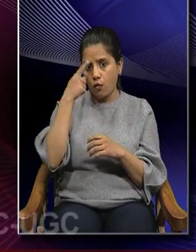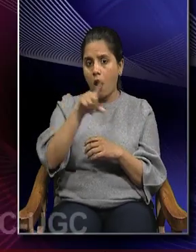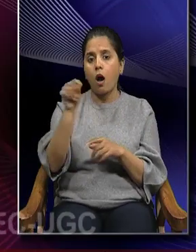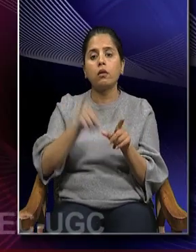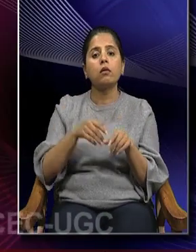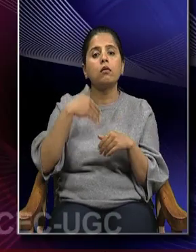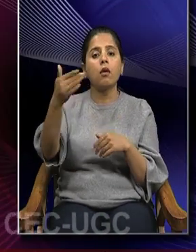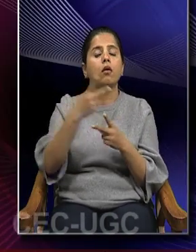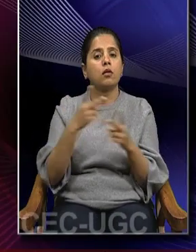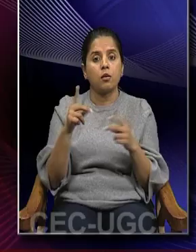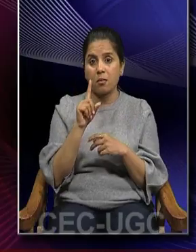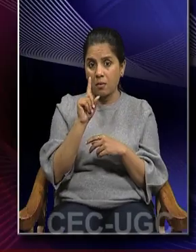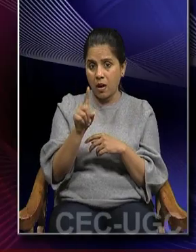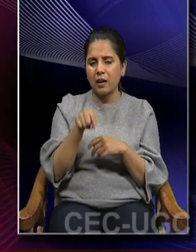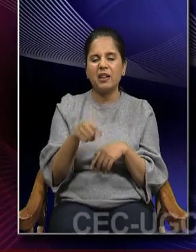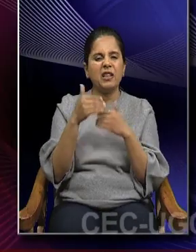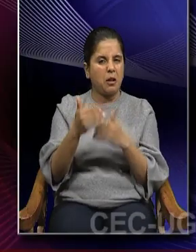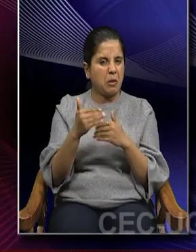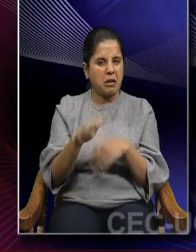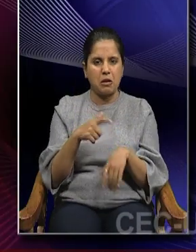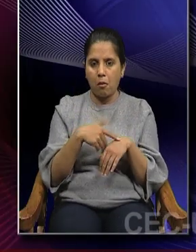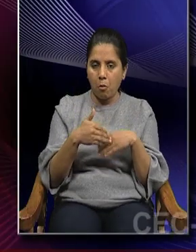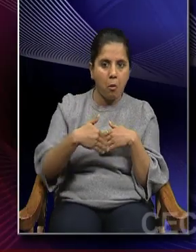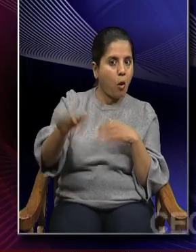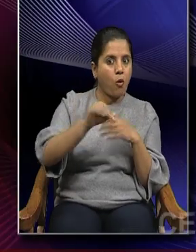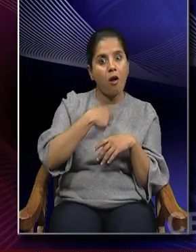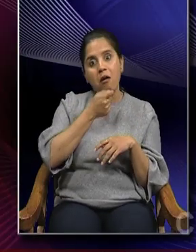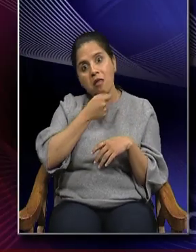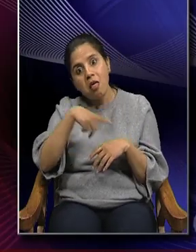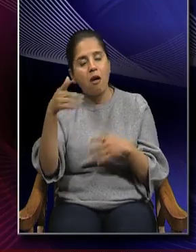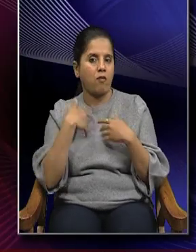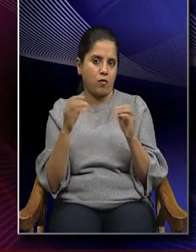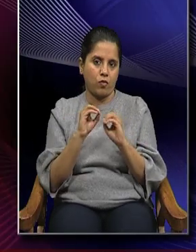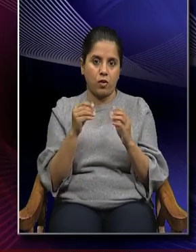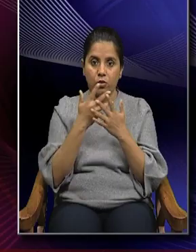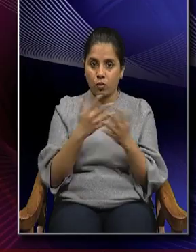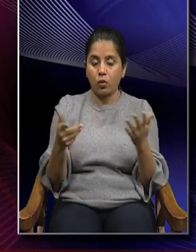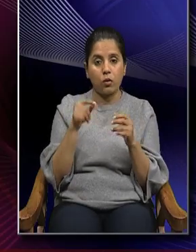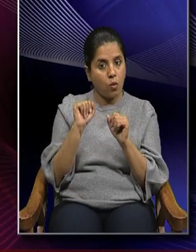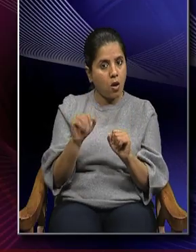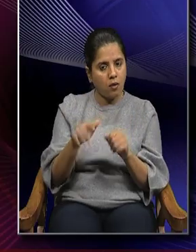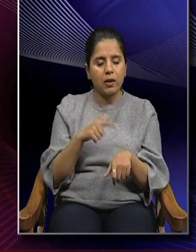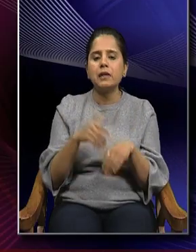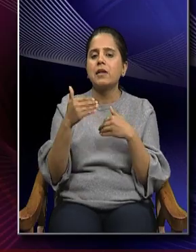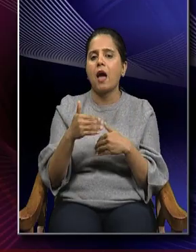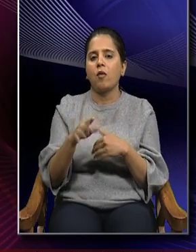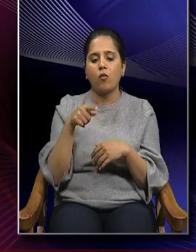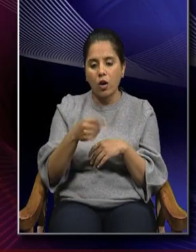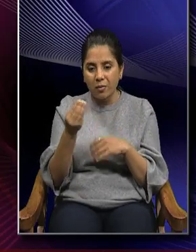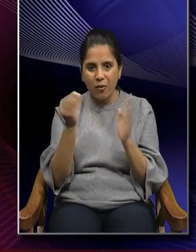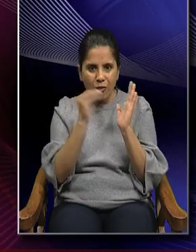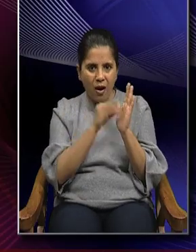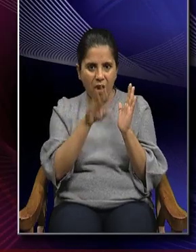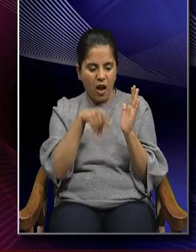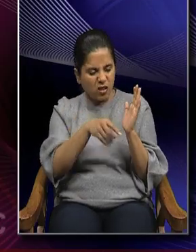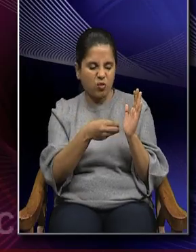years, but that too is a limited period. Likewise, products do have a limited life. You cannot